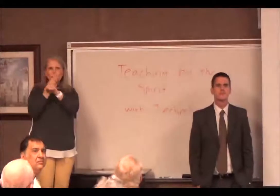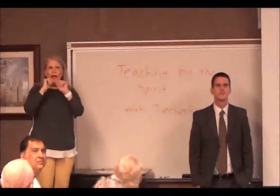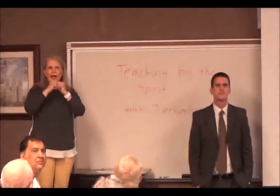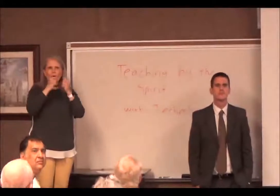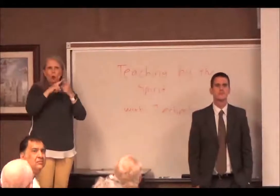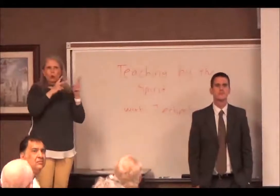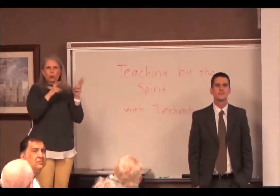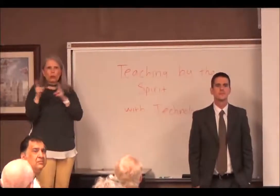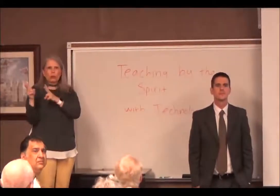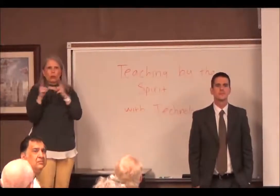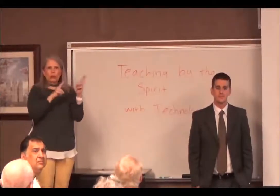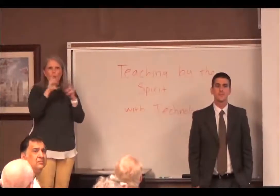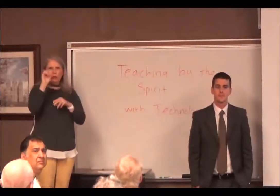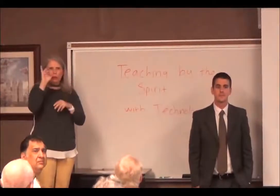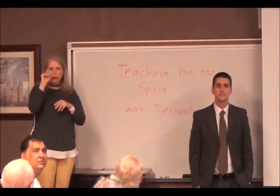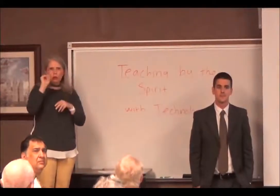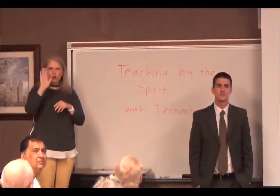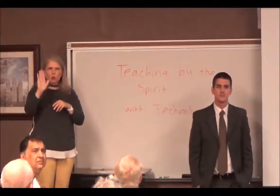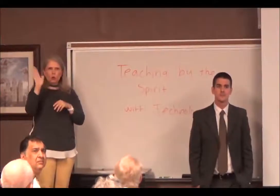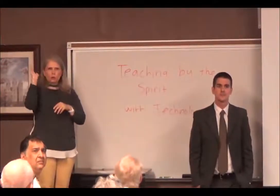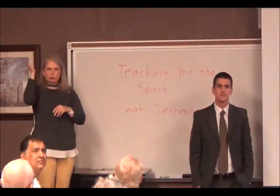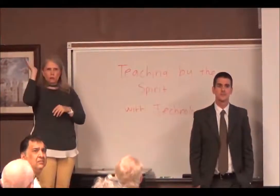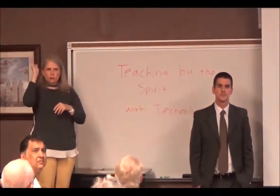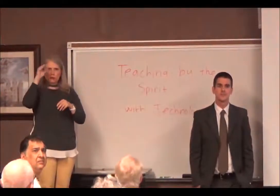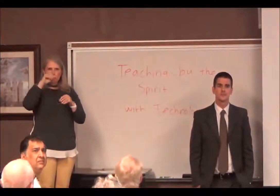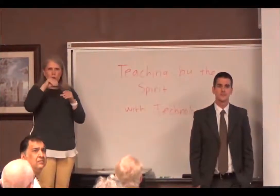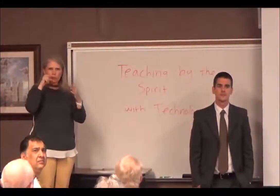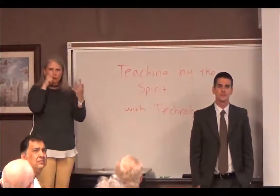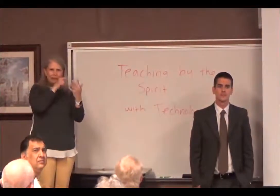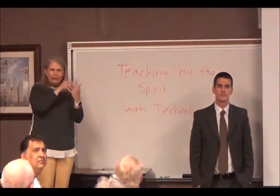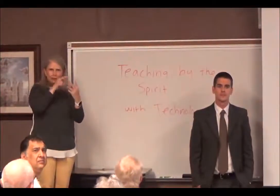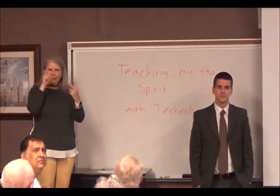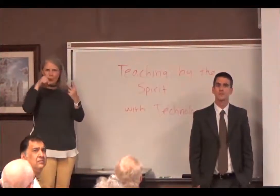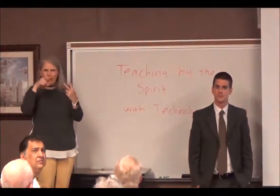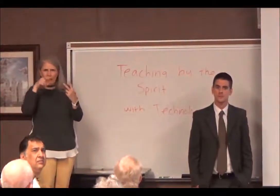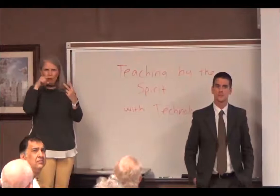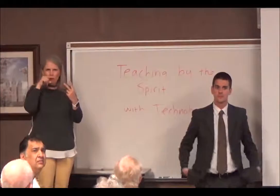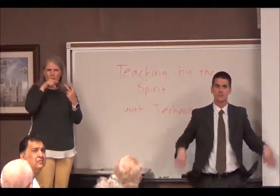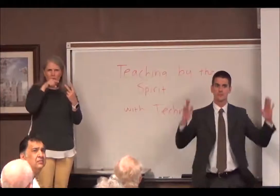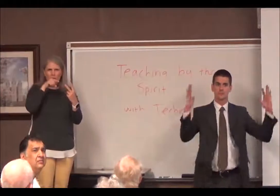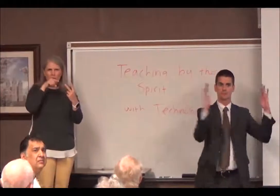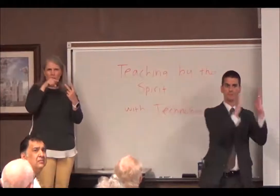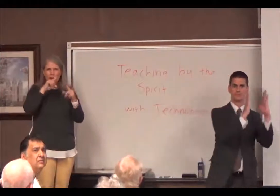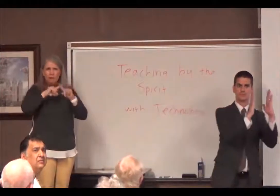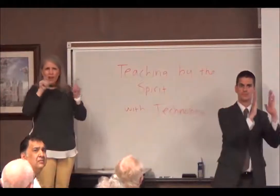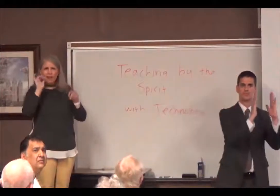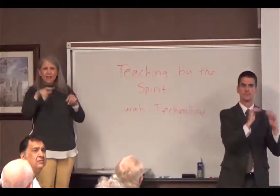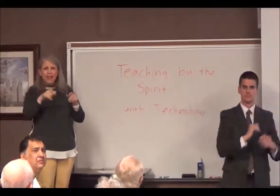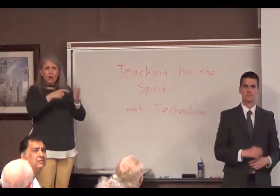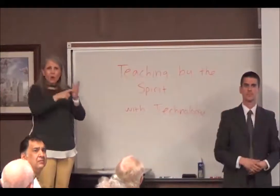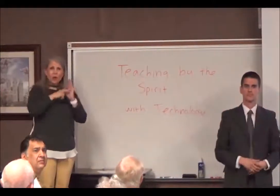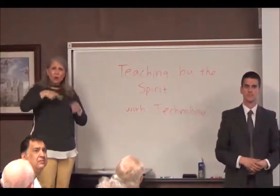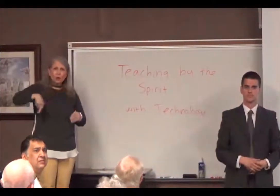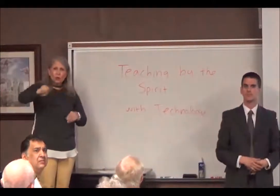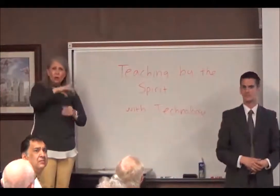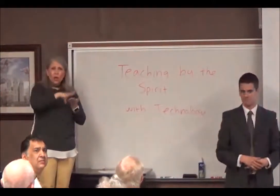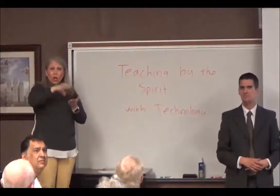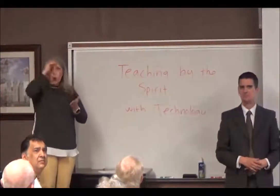we become really skilled when we learn how to edit your videos so that we have specific points. And